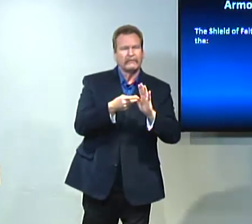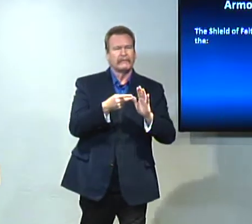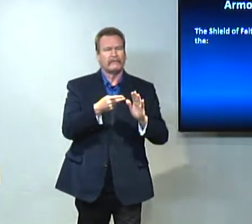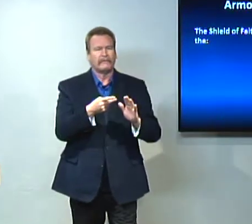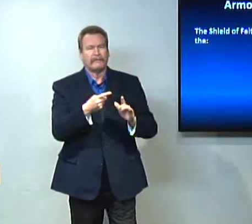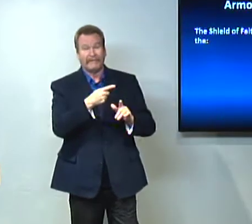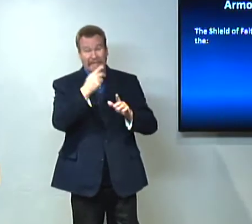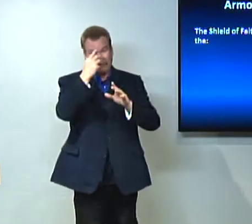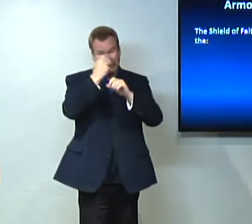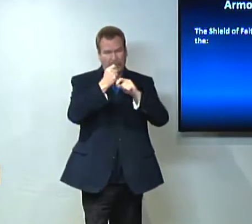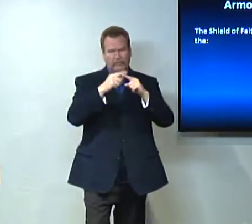ask.